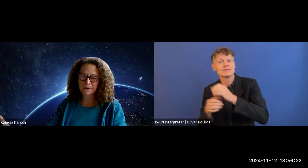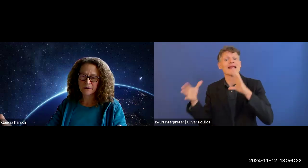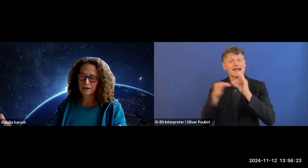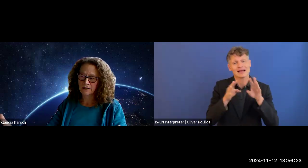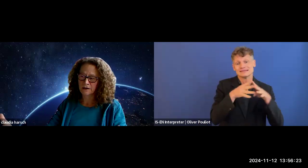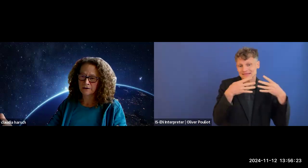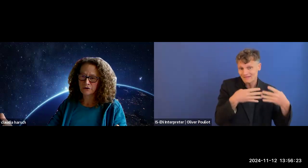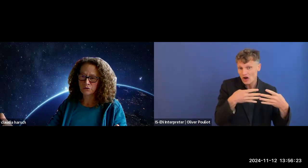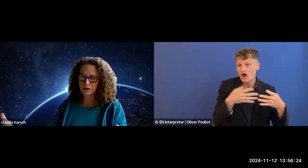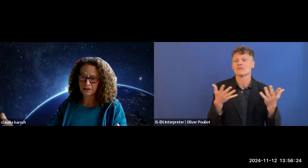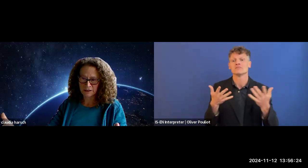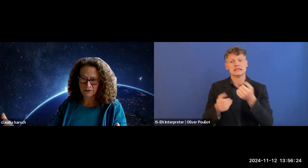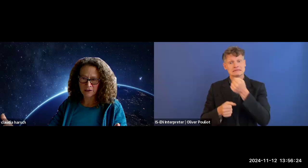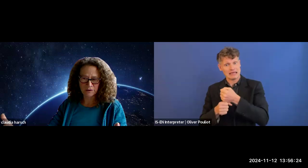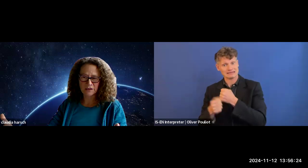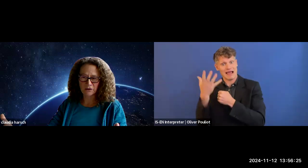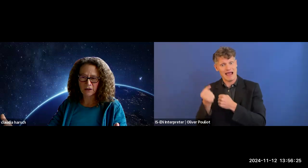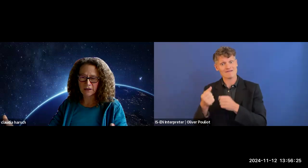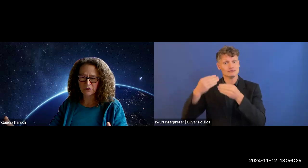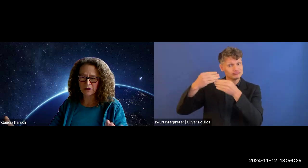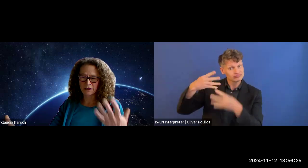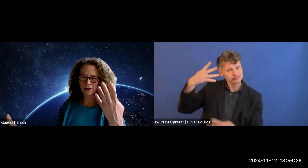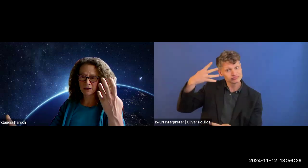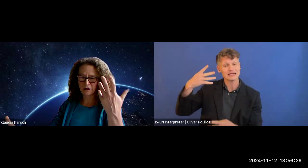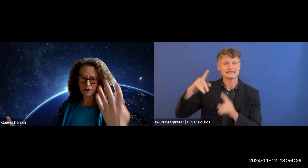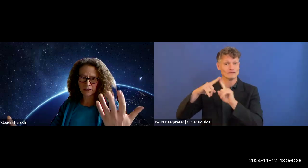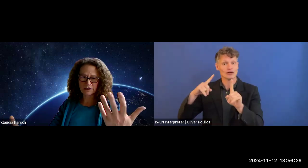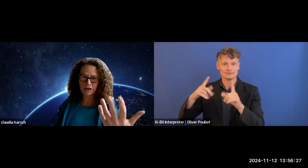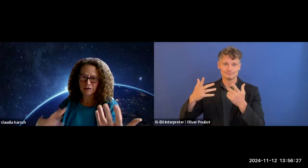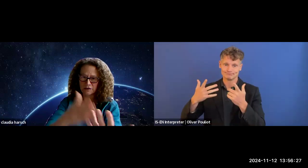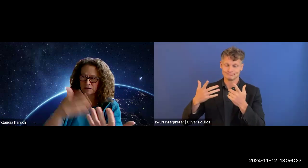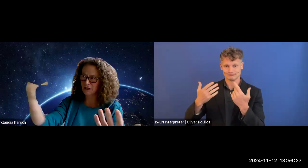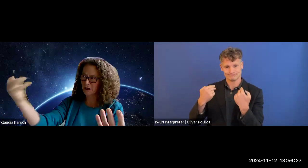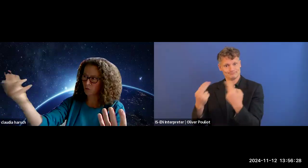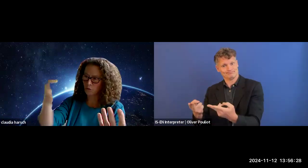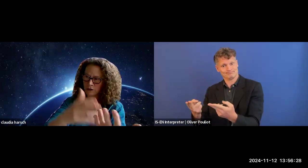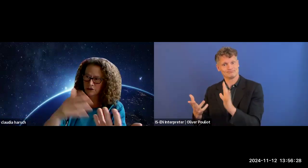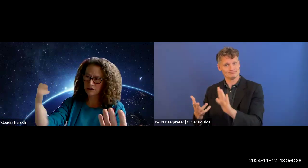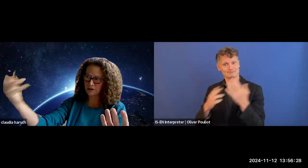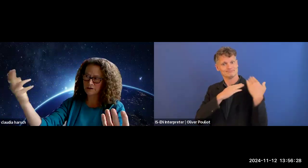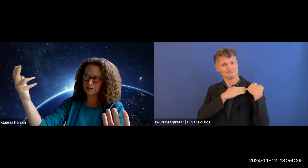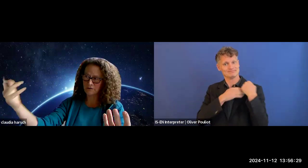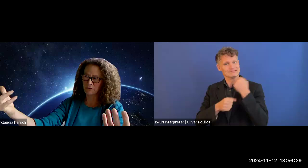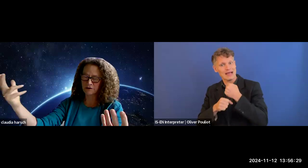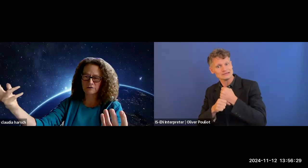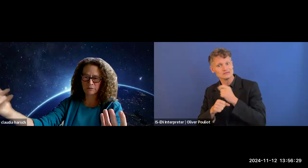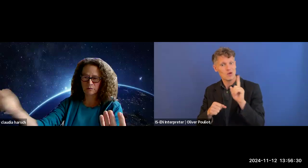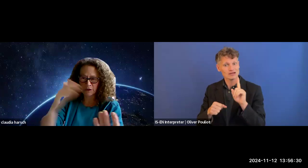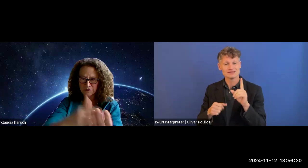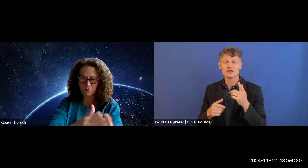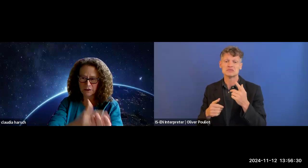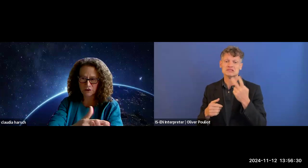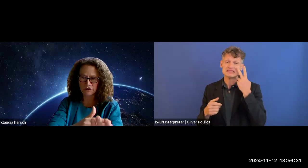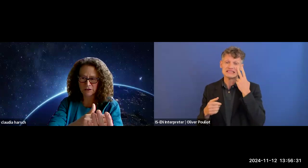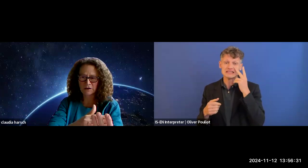them, and you can then, as we said earlier, you can then look at the task and decide which CFR